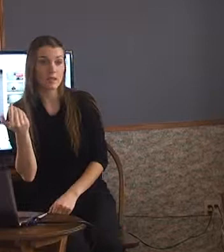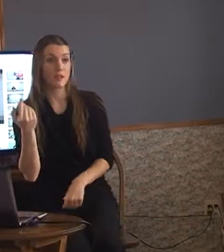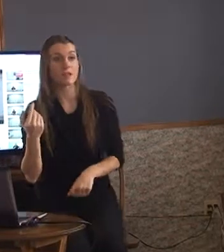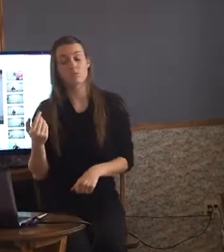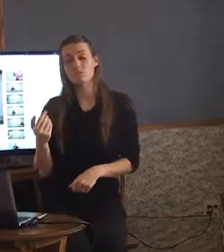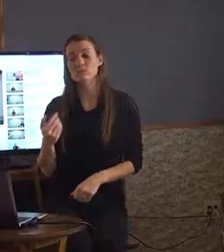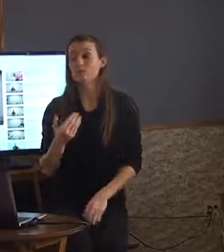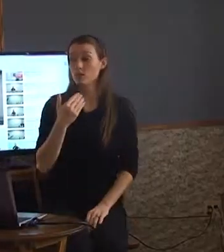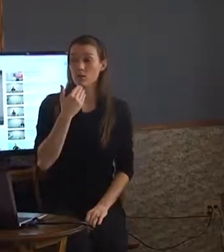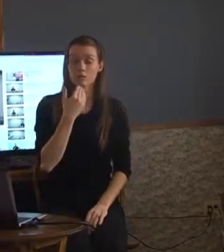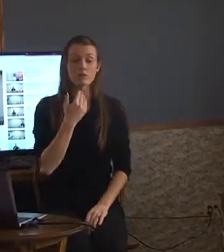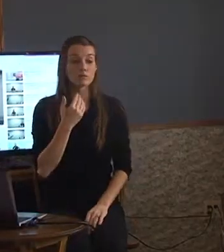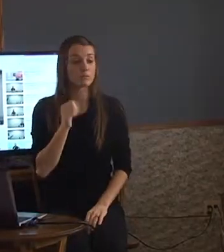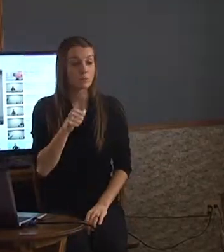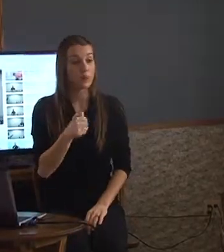good.